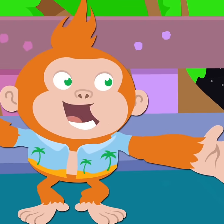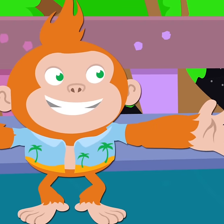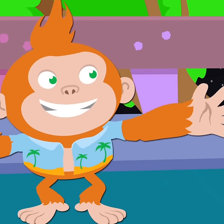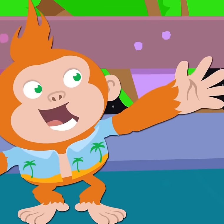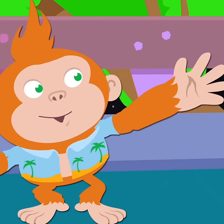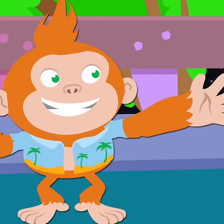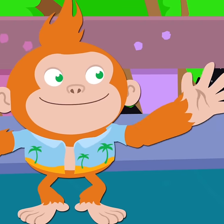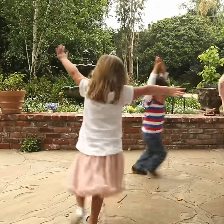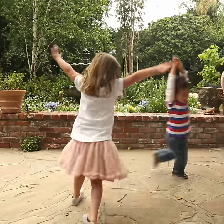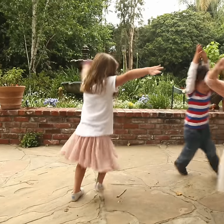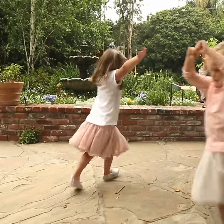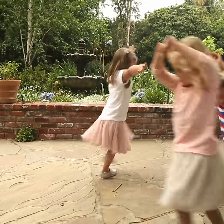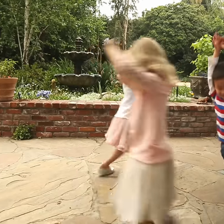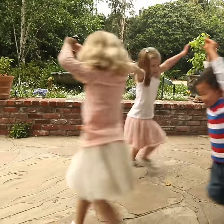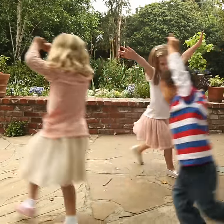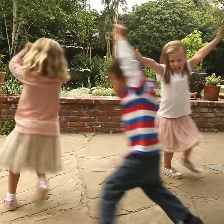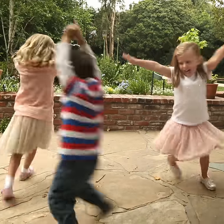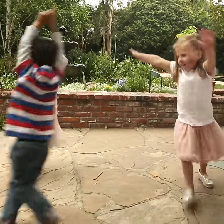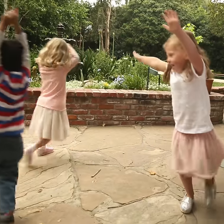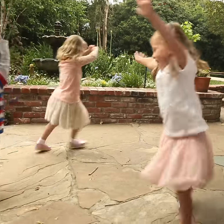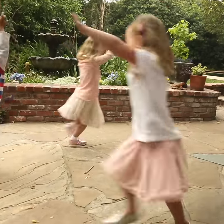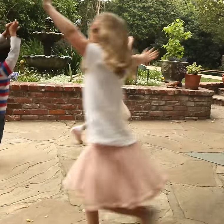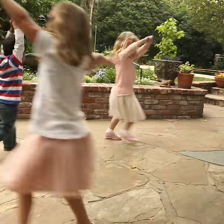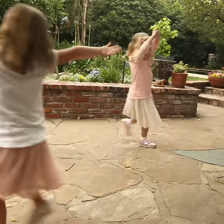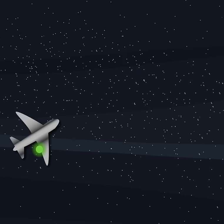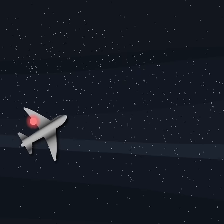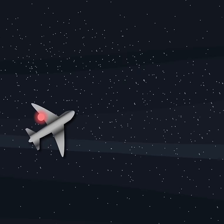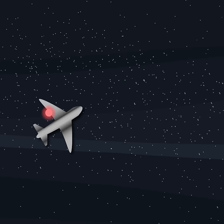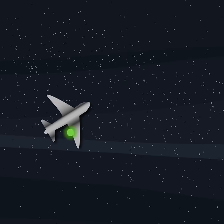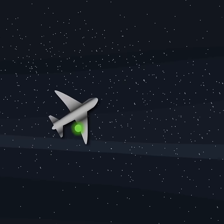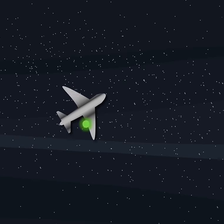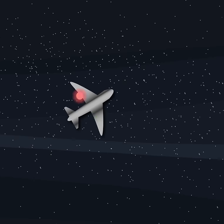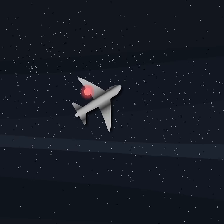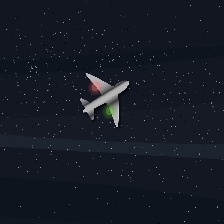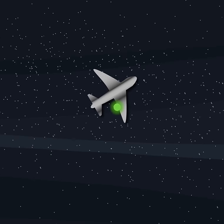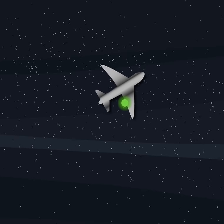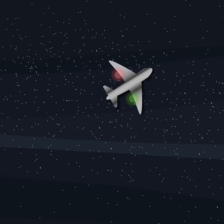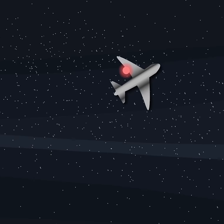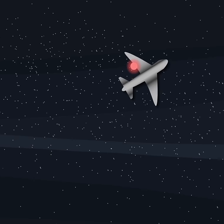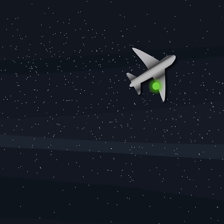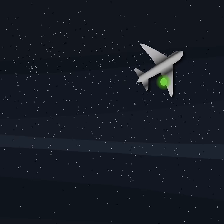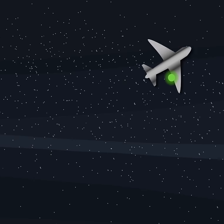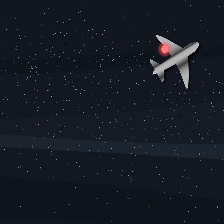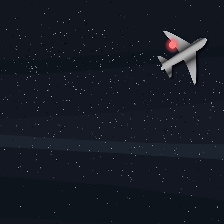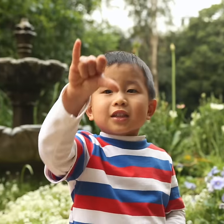flying round. Sometimes I hear zooming sounds. I can see your flashing lights